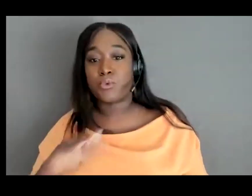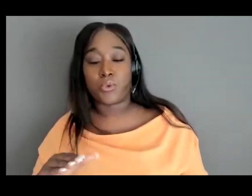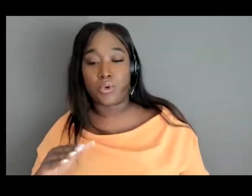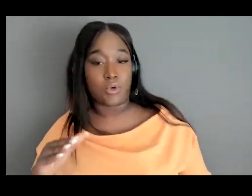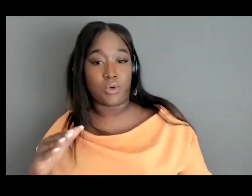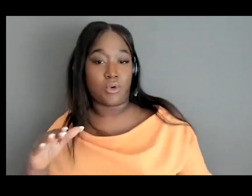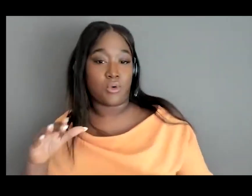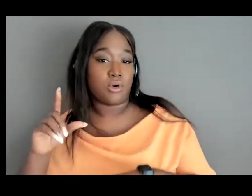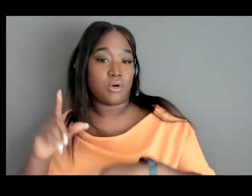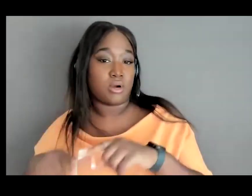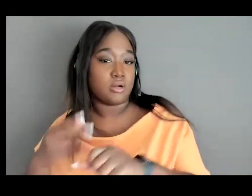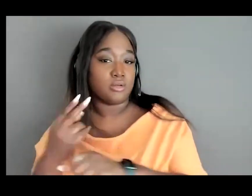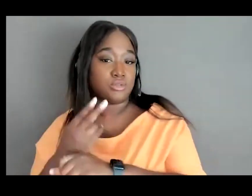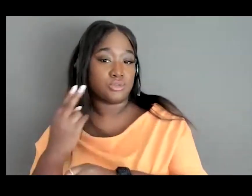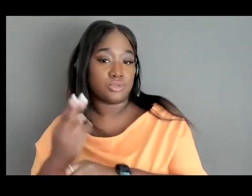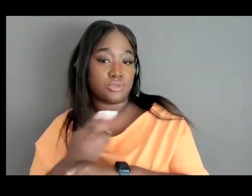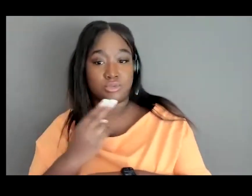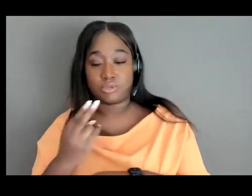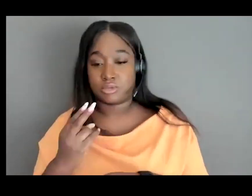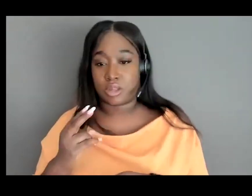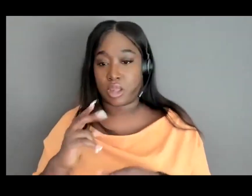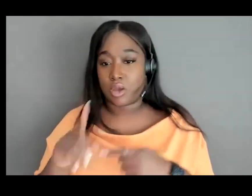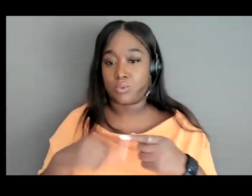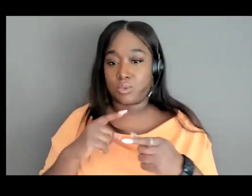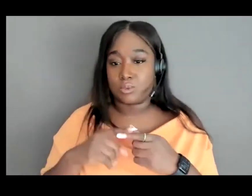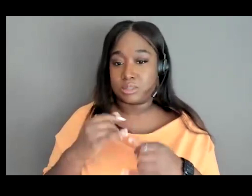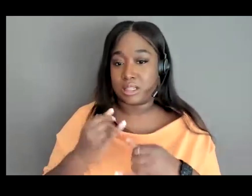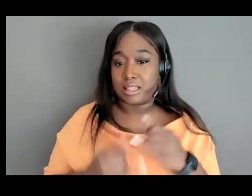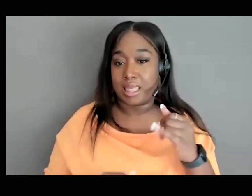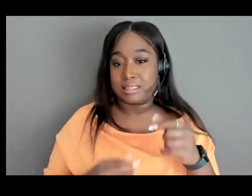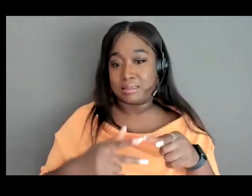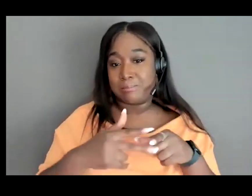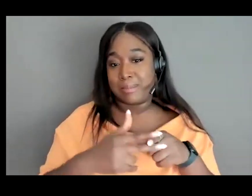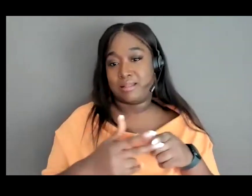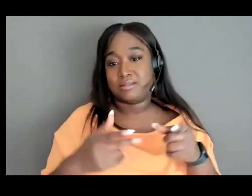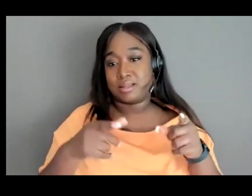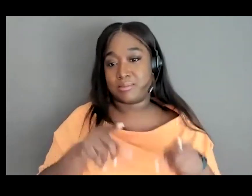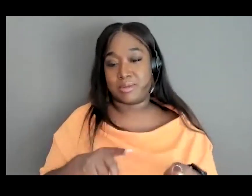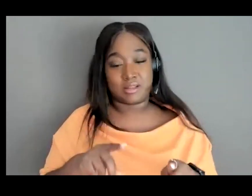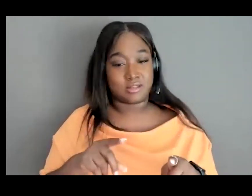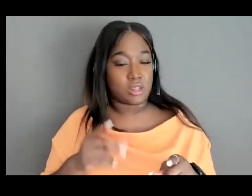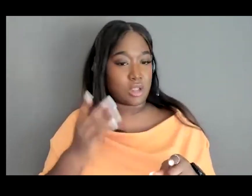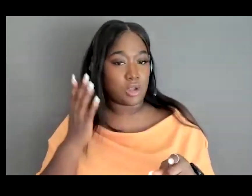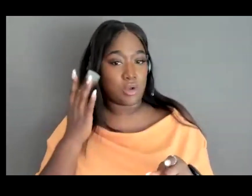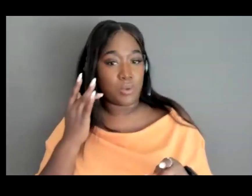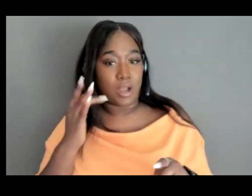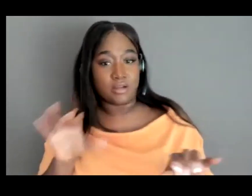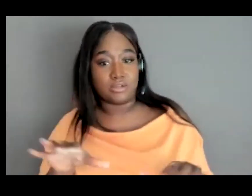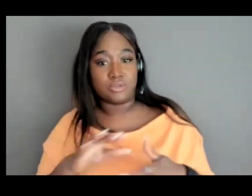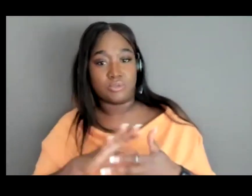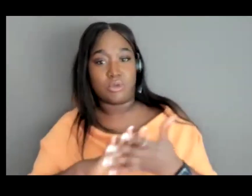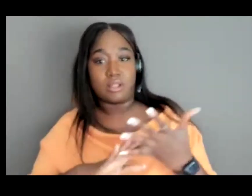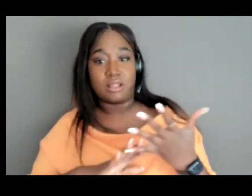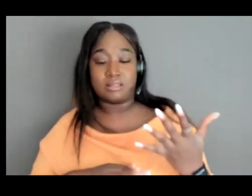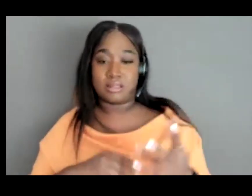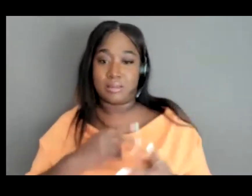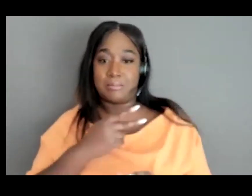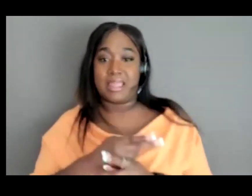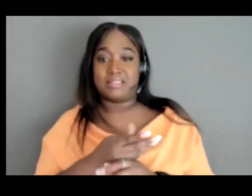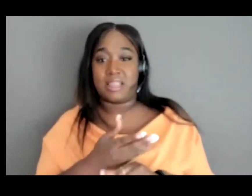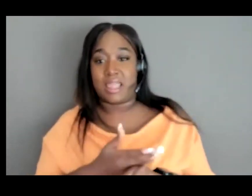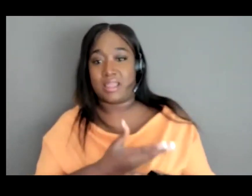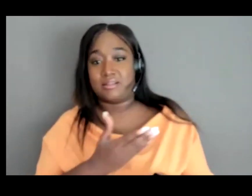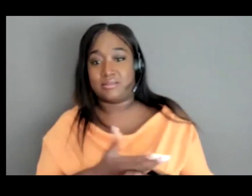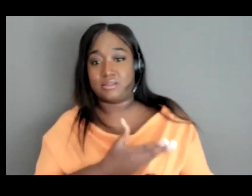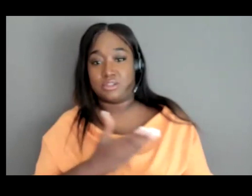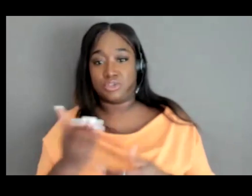when. We've got, and why do you do all this? To maintain a state of good repair. You maintain the service on